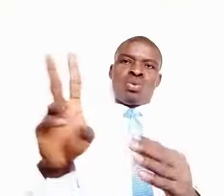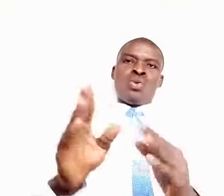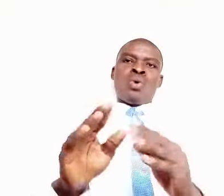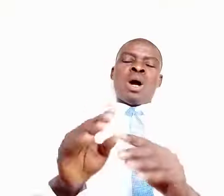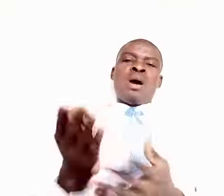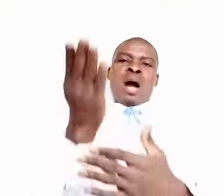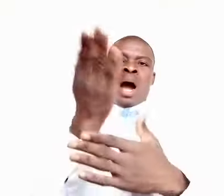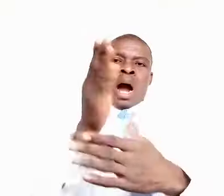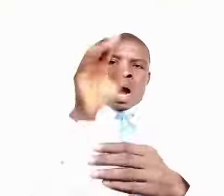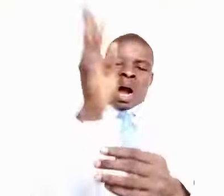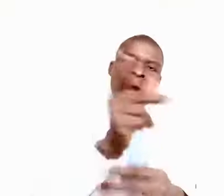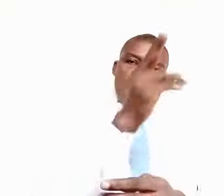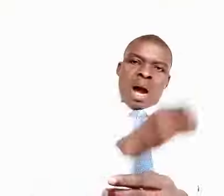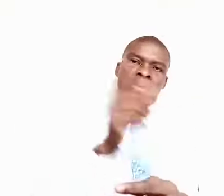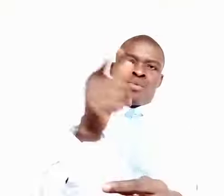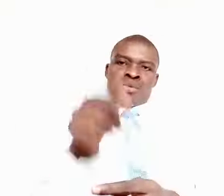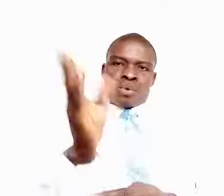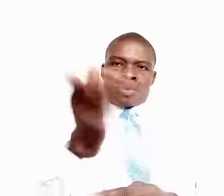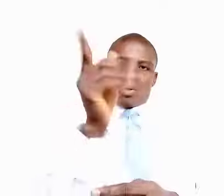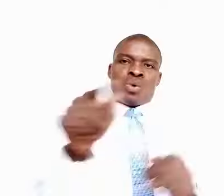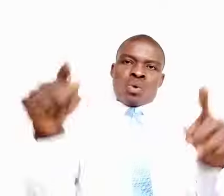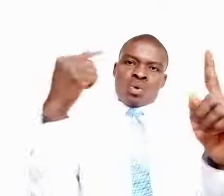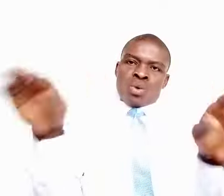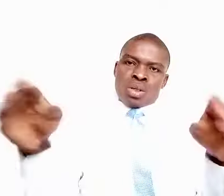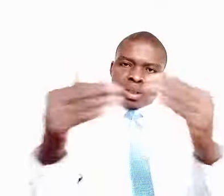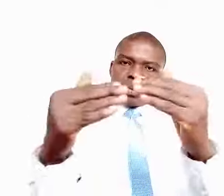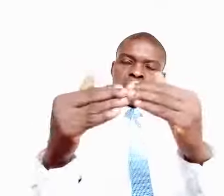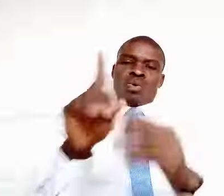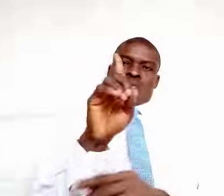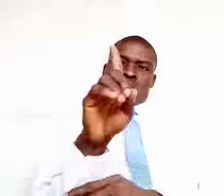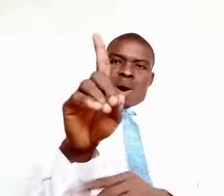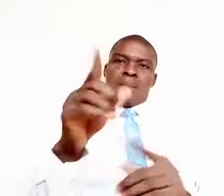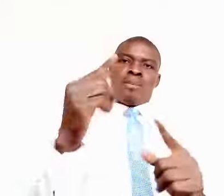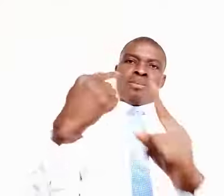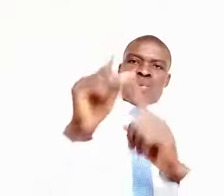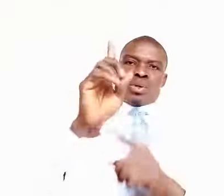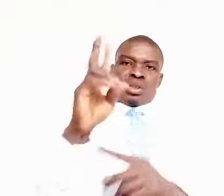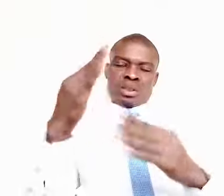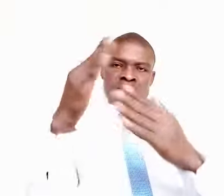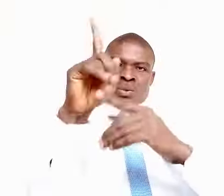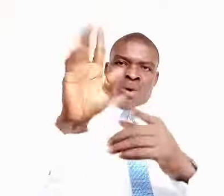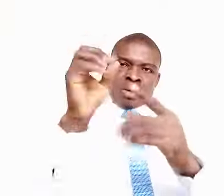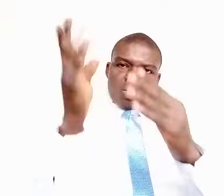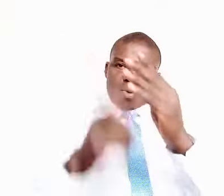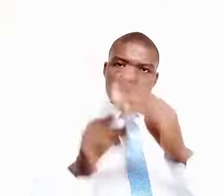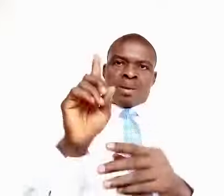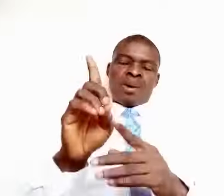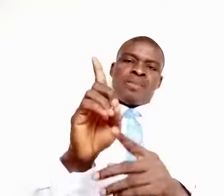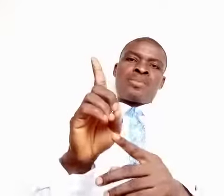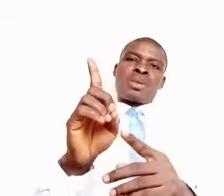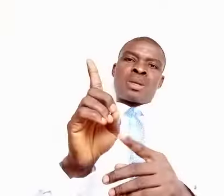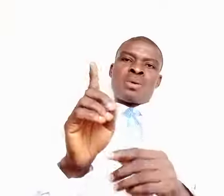plus half equals 1 plus half equals 1 whole number